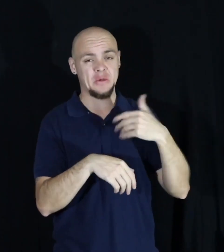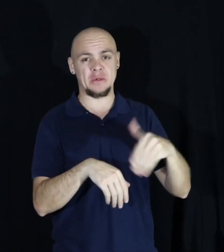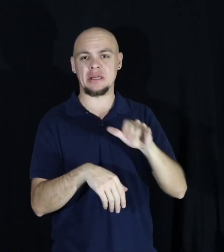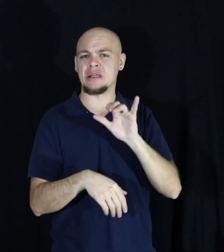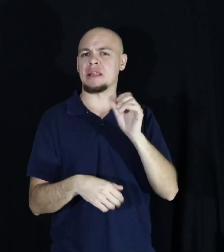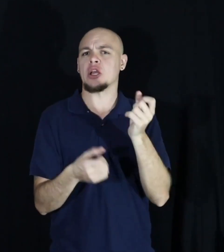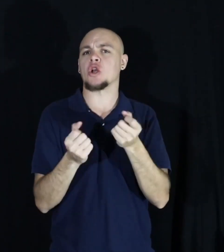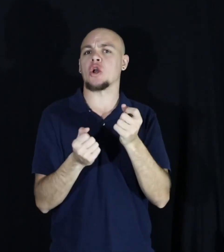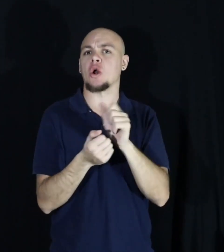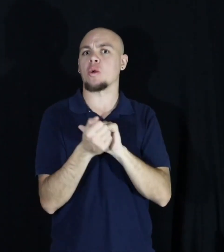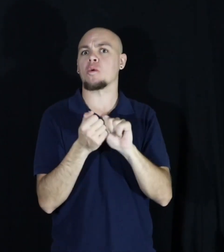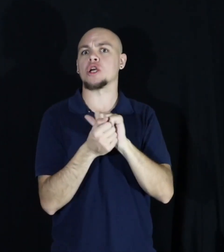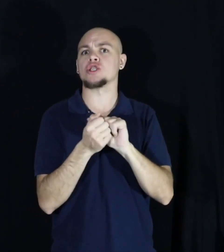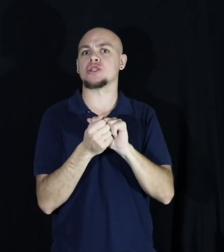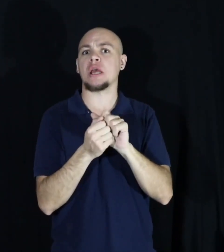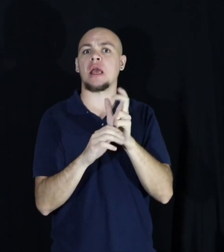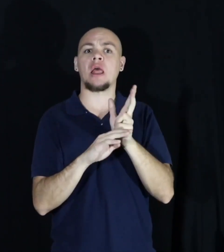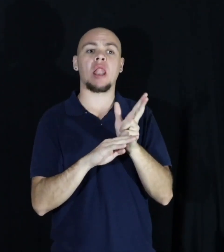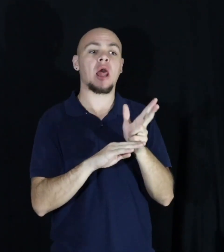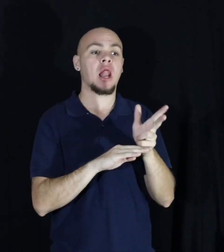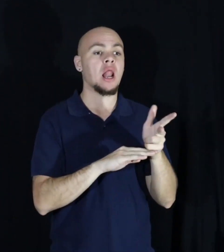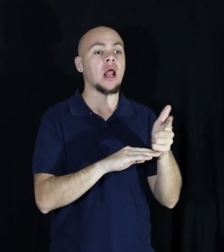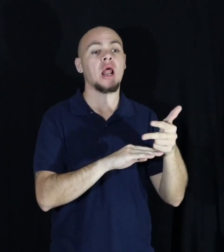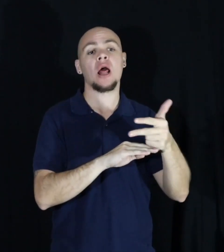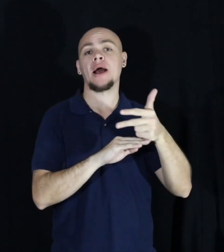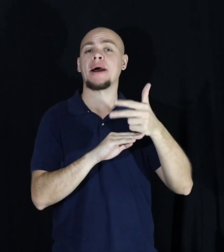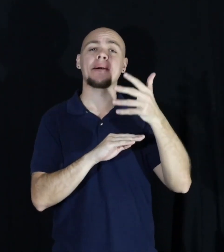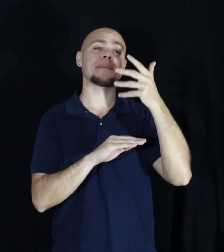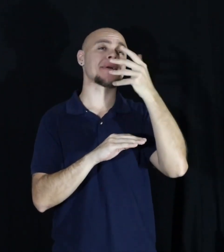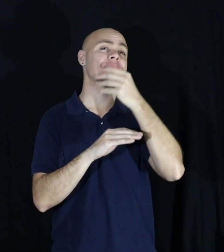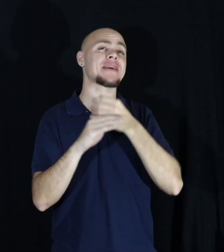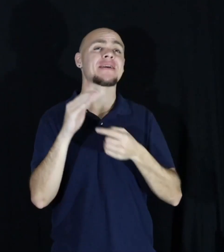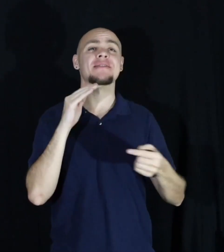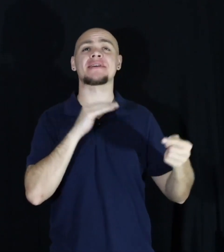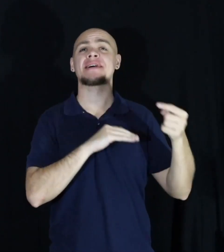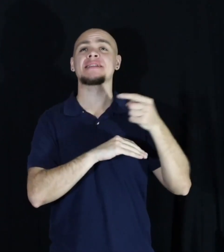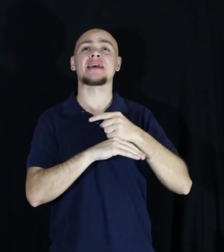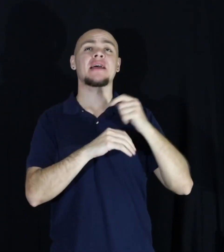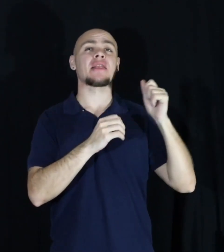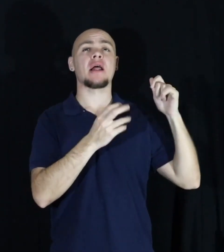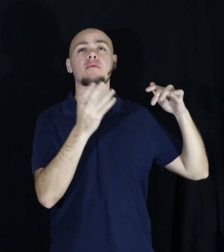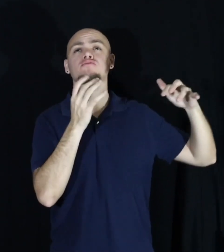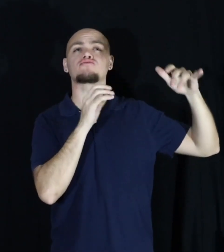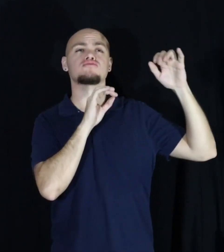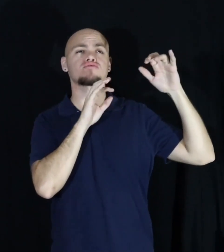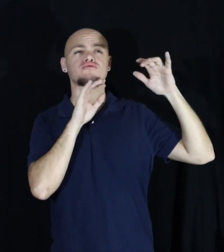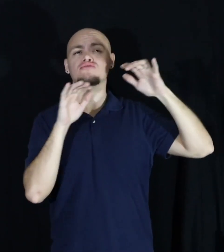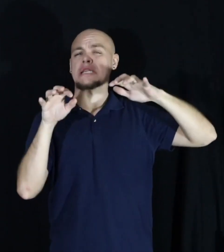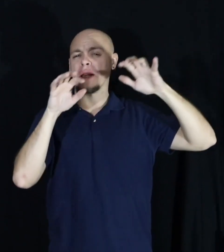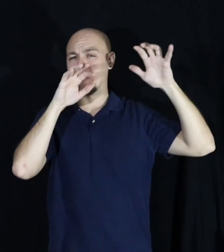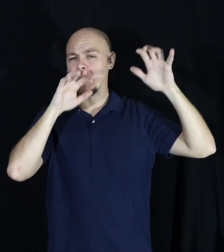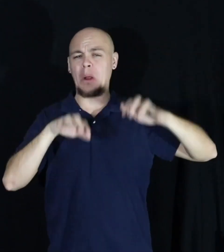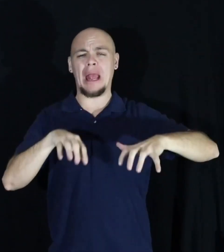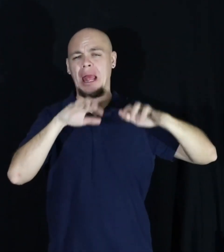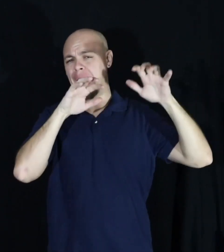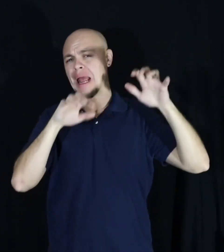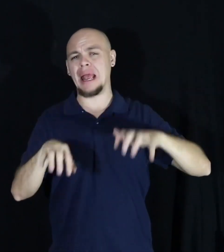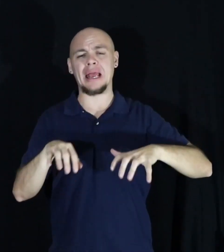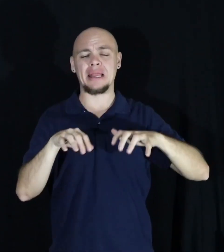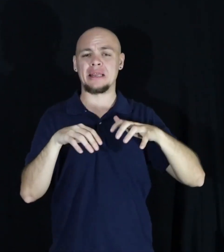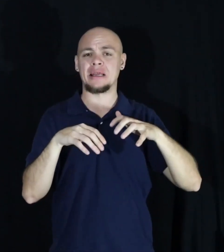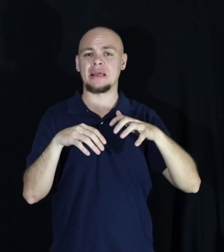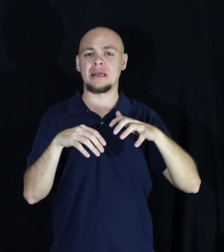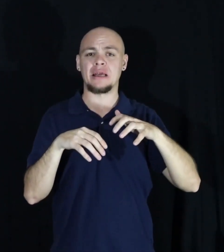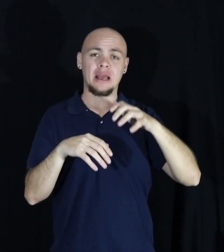car washed and then pulling out onto the street on a beautiful day and the clouds roll in and the rain starts falling and then